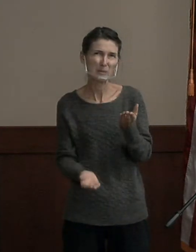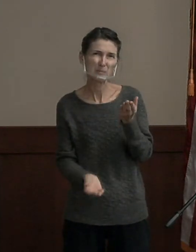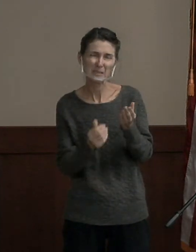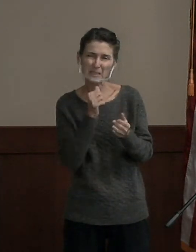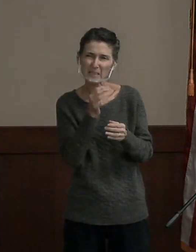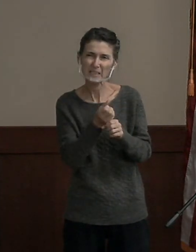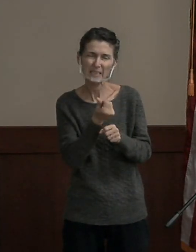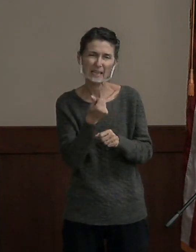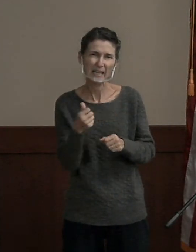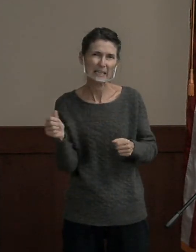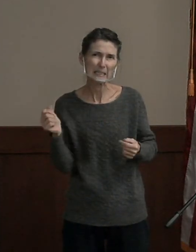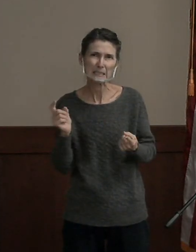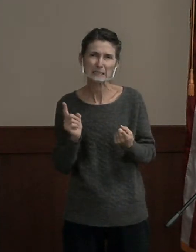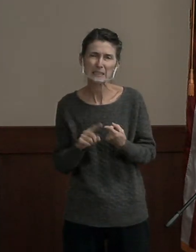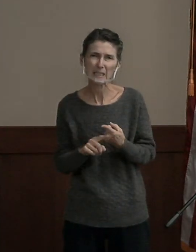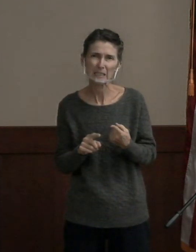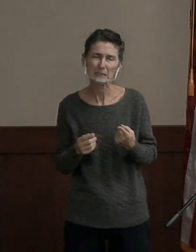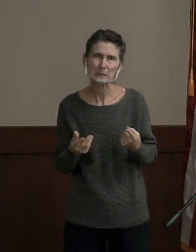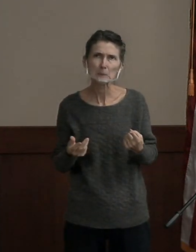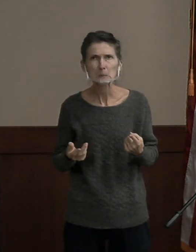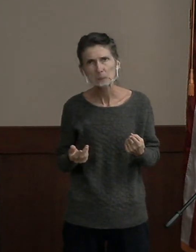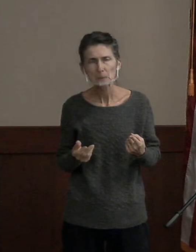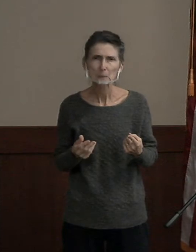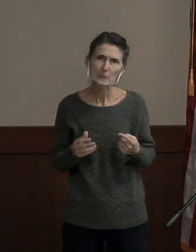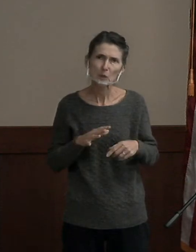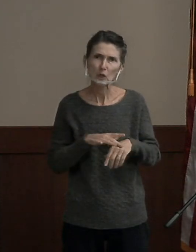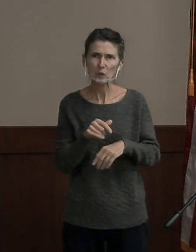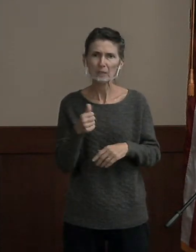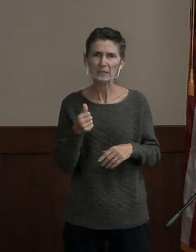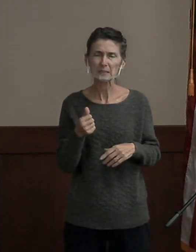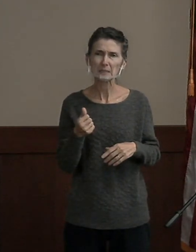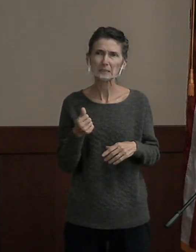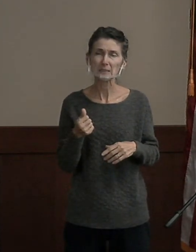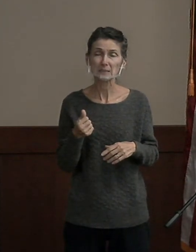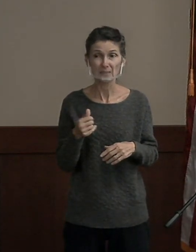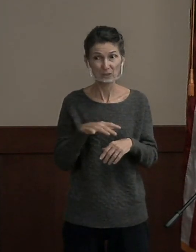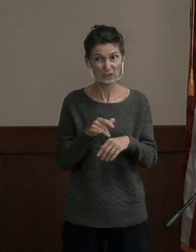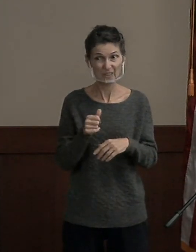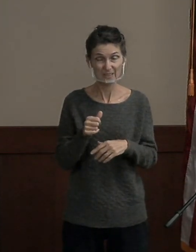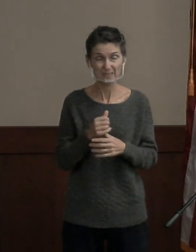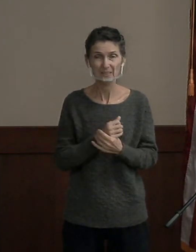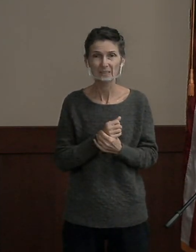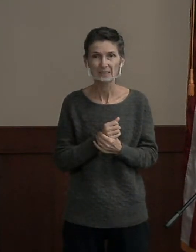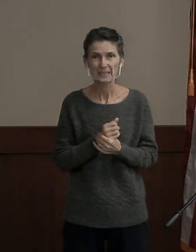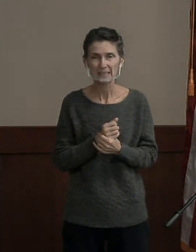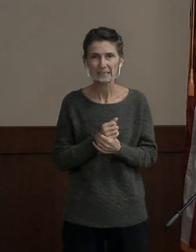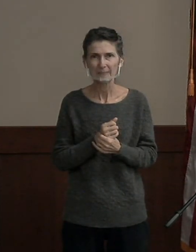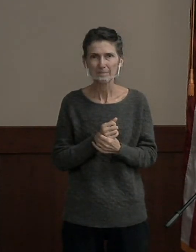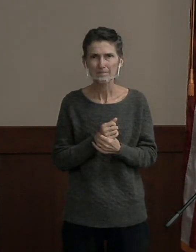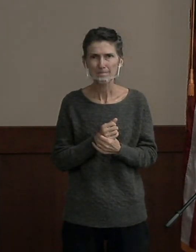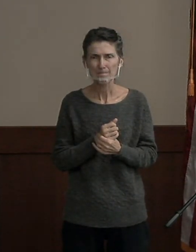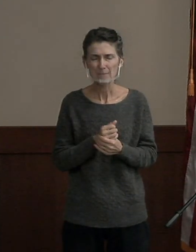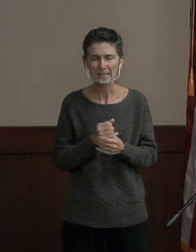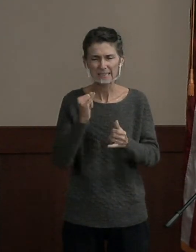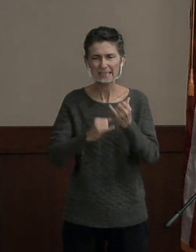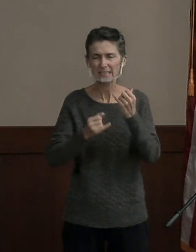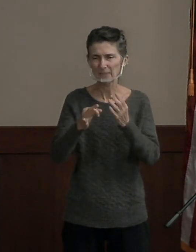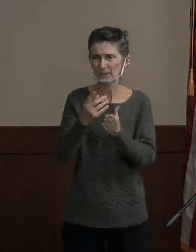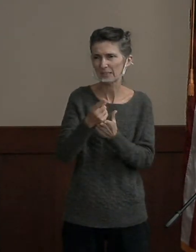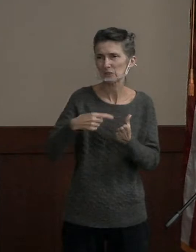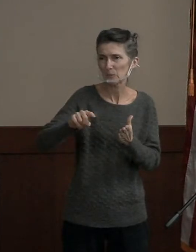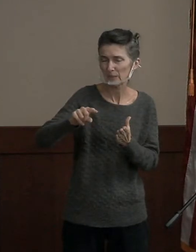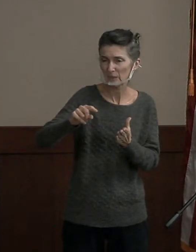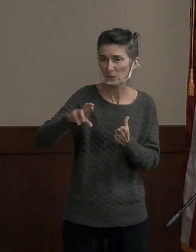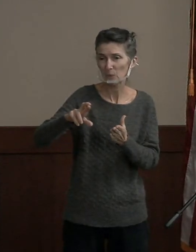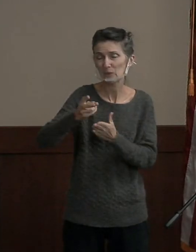any until at the earliest, maybe at the earliest, the end of next week or even